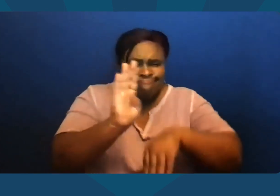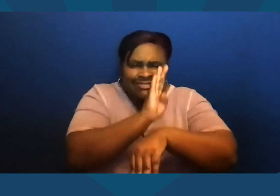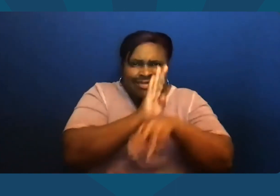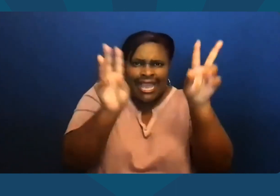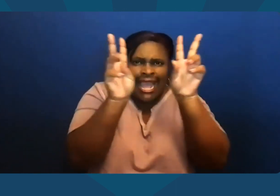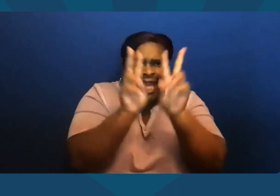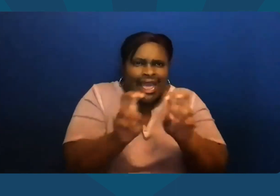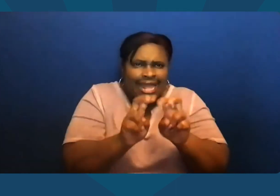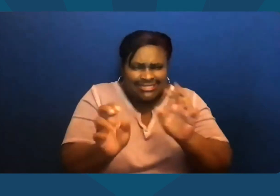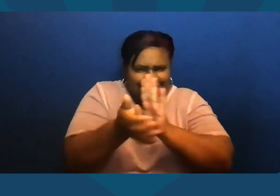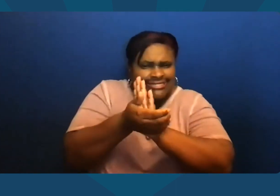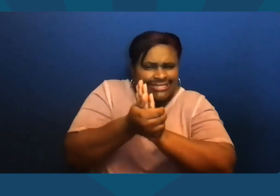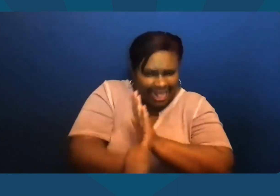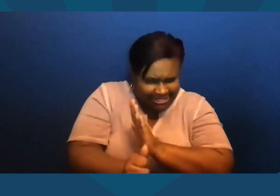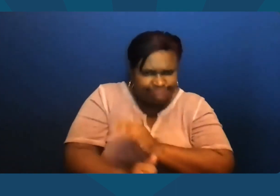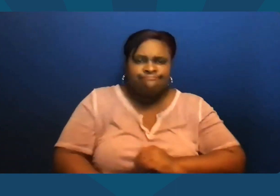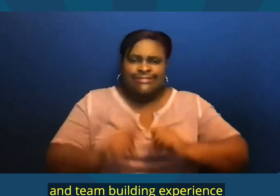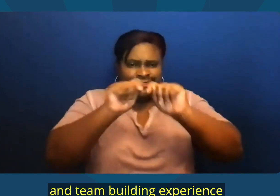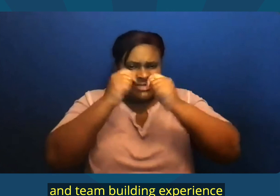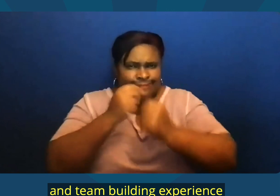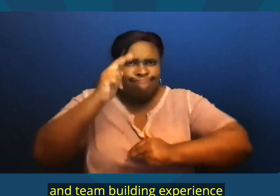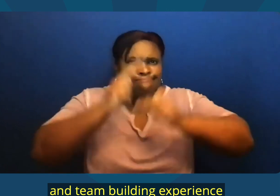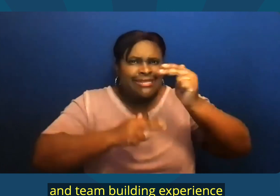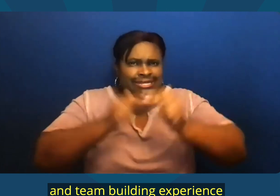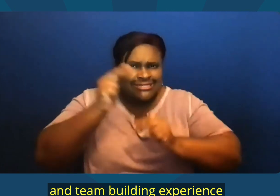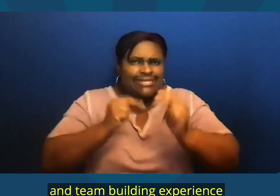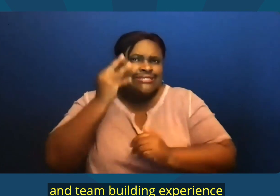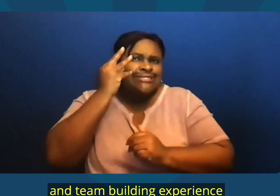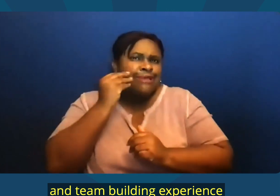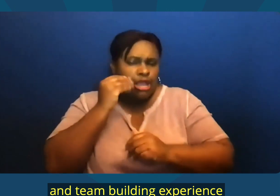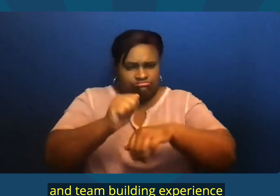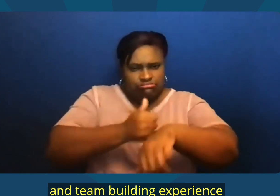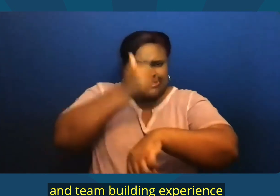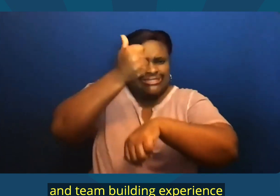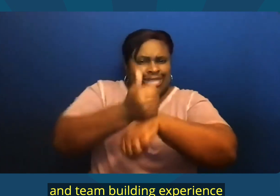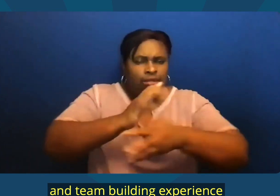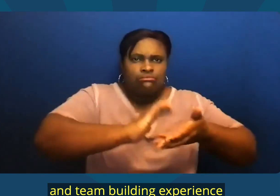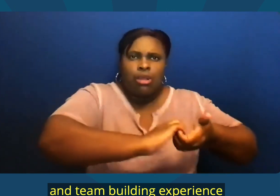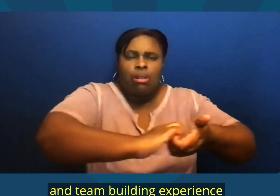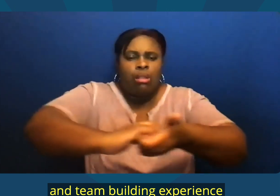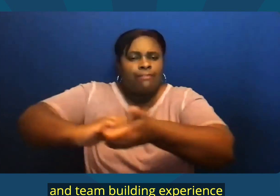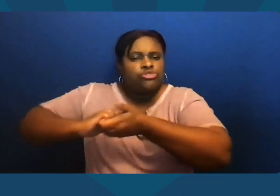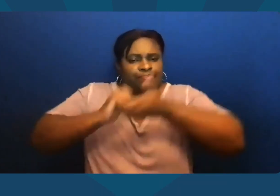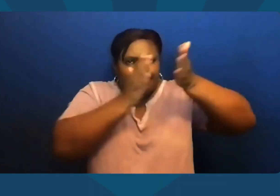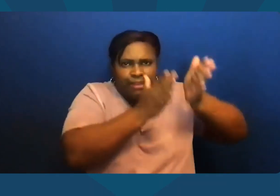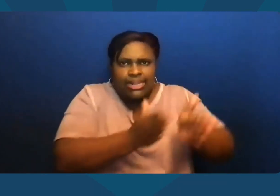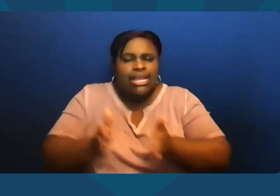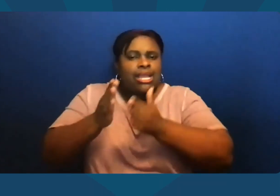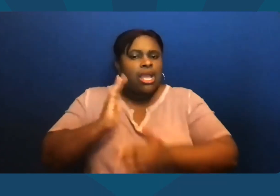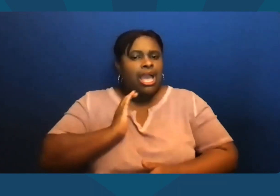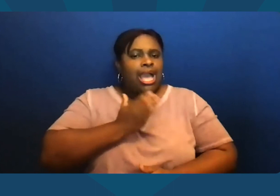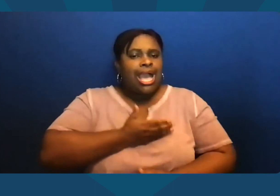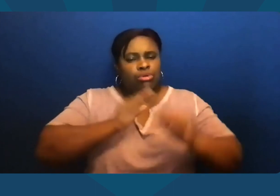I will apply my business analytical skills and team building experience to form a collaborative plan for our